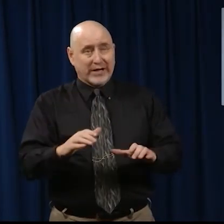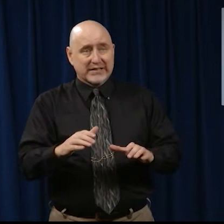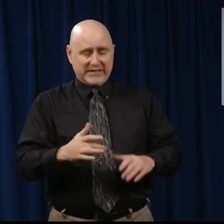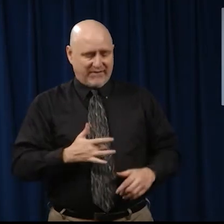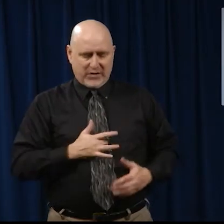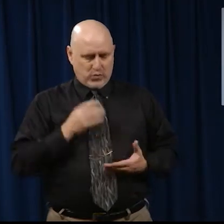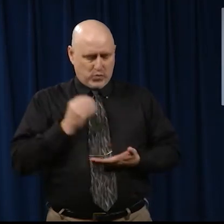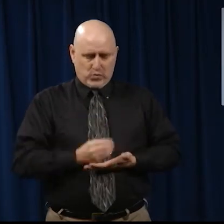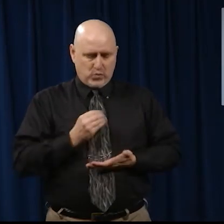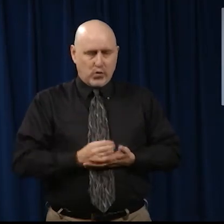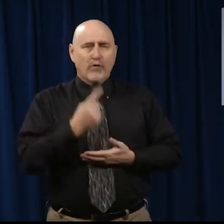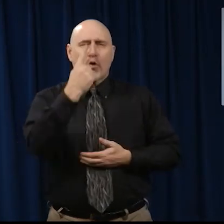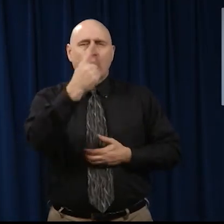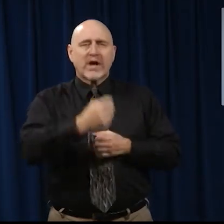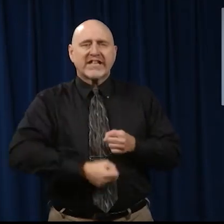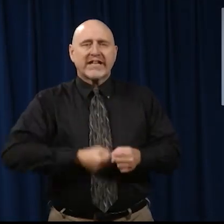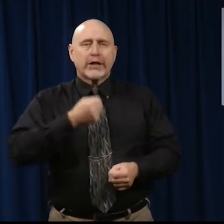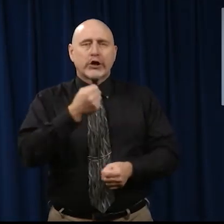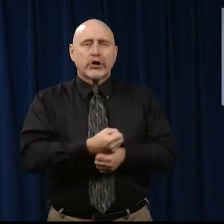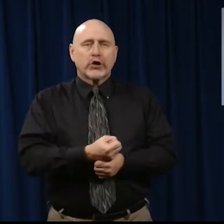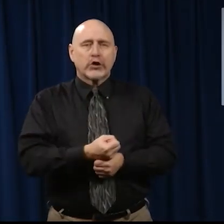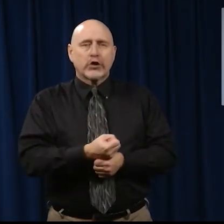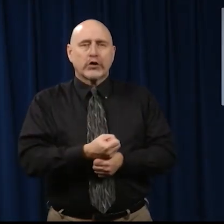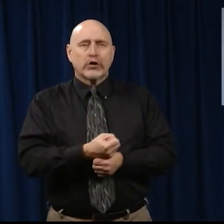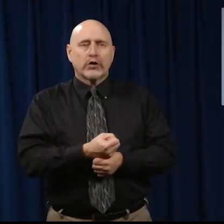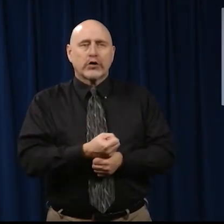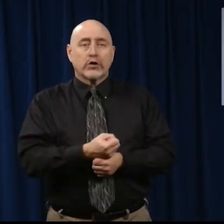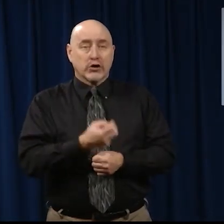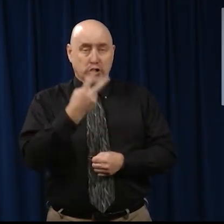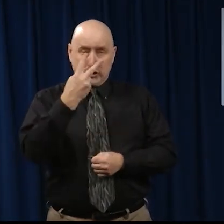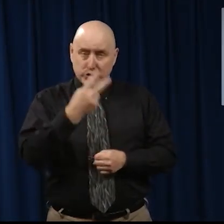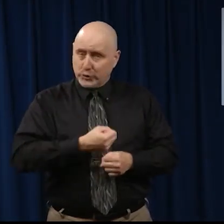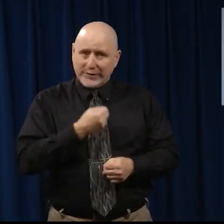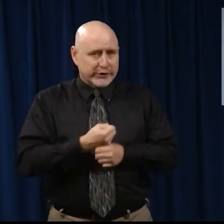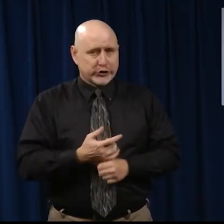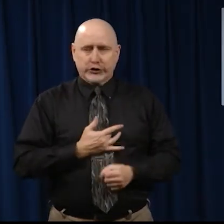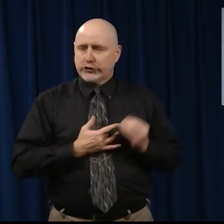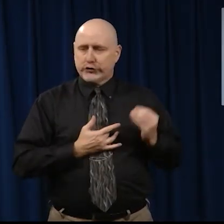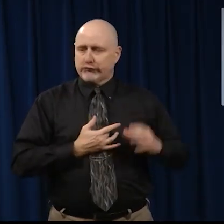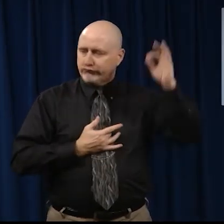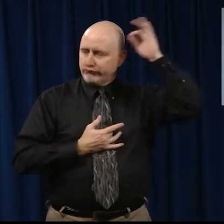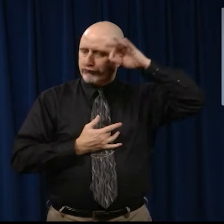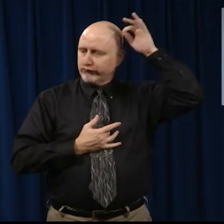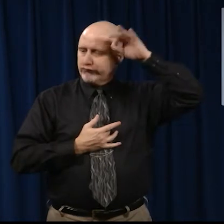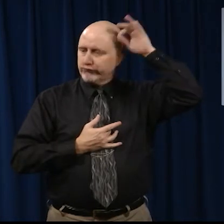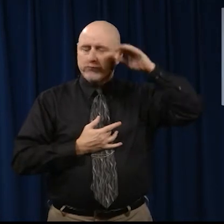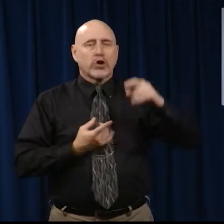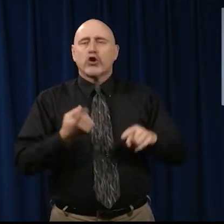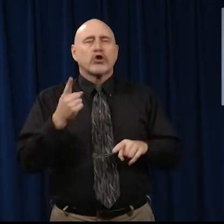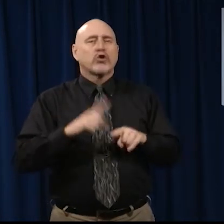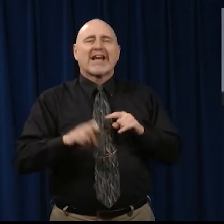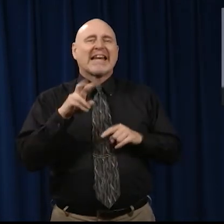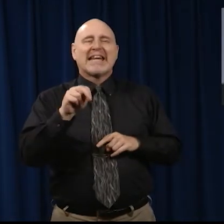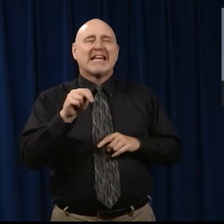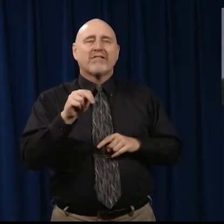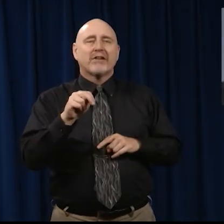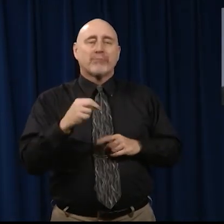won't be a symptom for a year, won't be a symptom for 2 years. In fact, you can't even